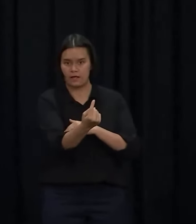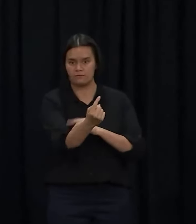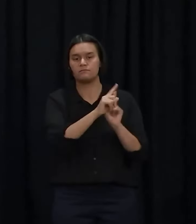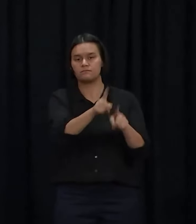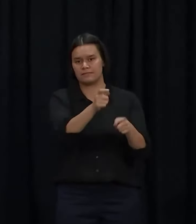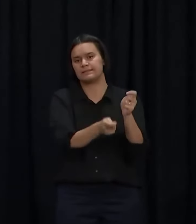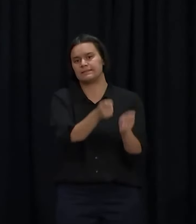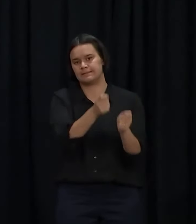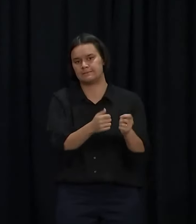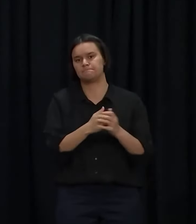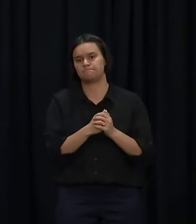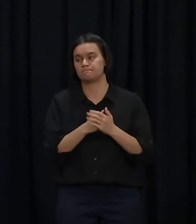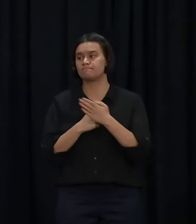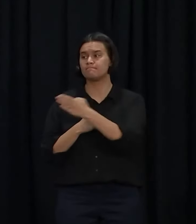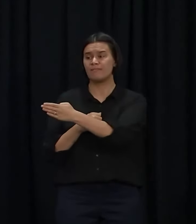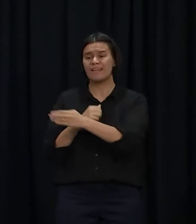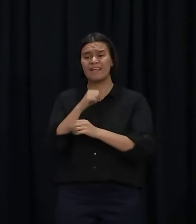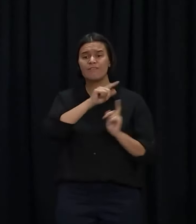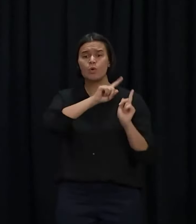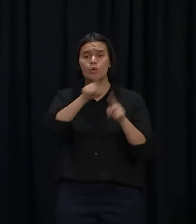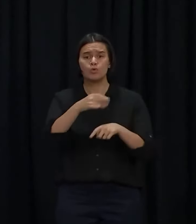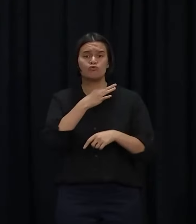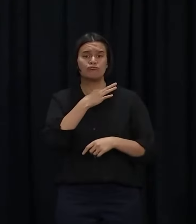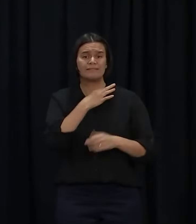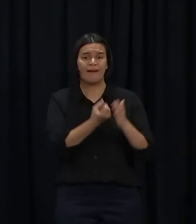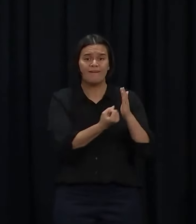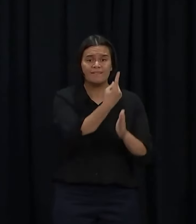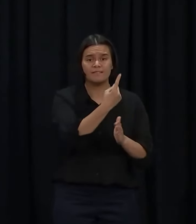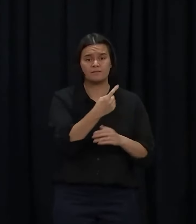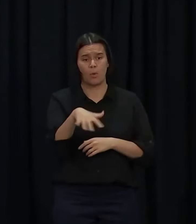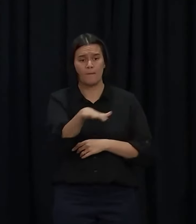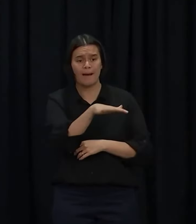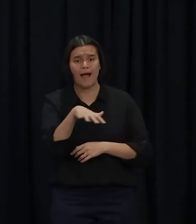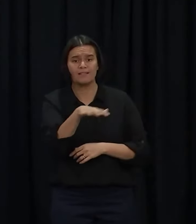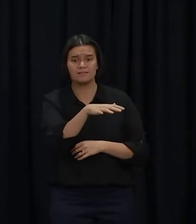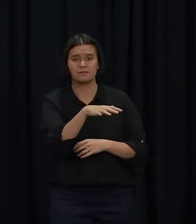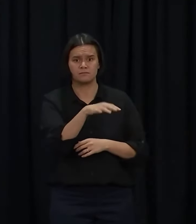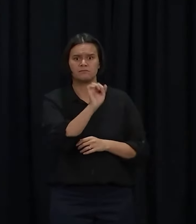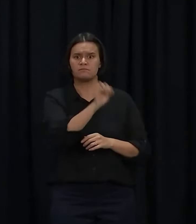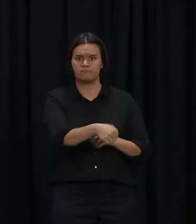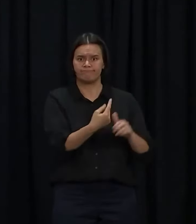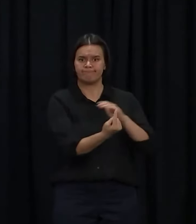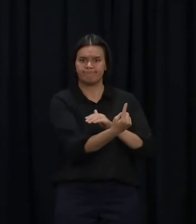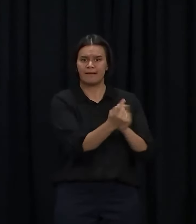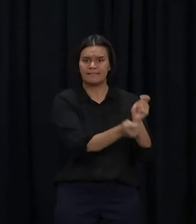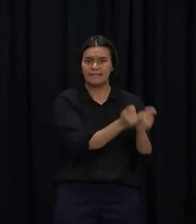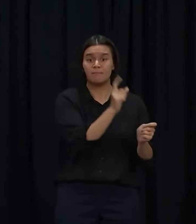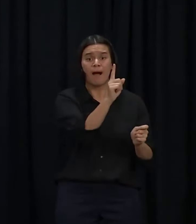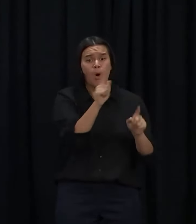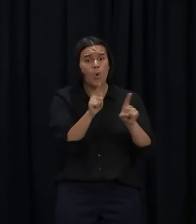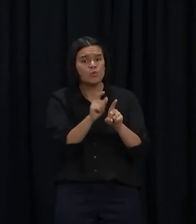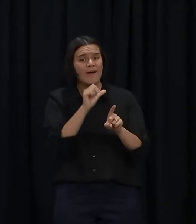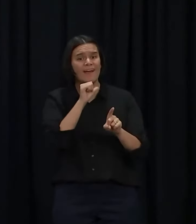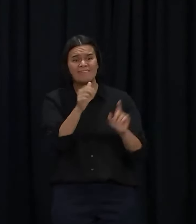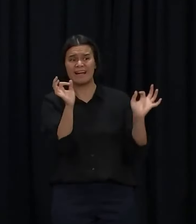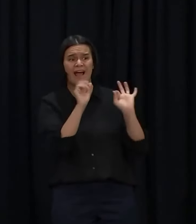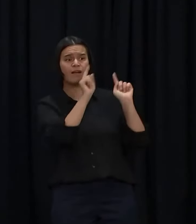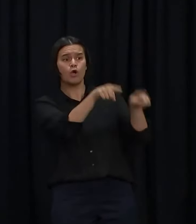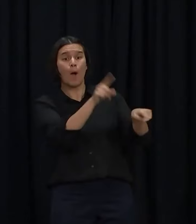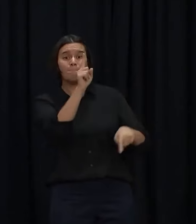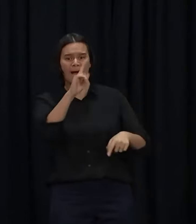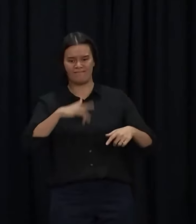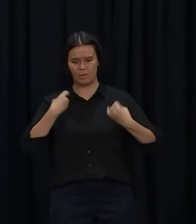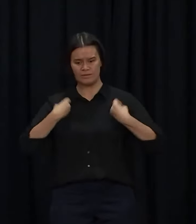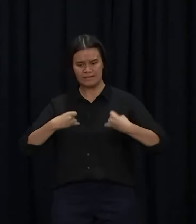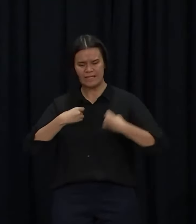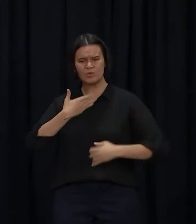were linked to any of these events, if you're symptomatic, if you're unwell, if you have a sore throat, please go and get tested.